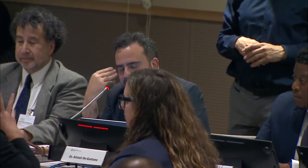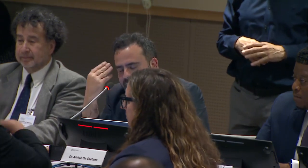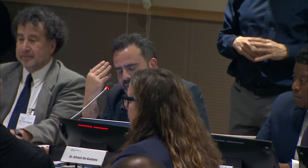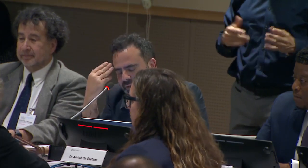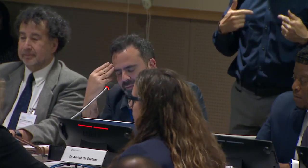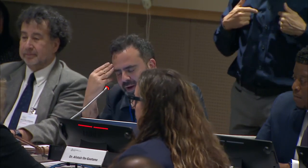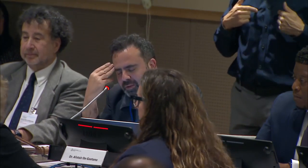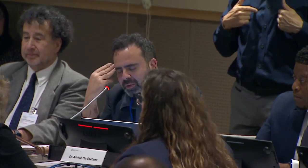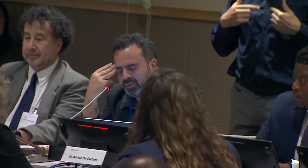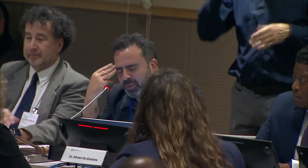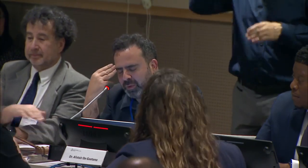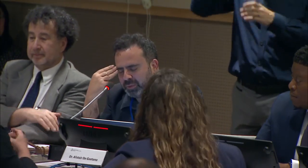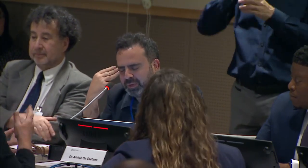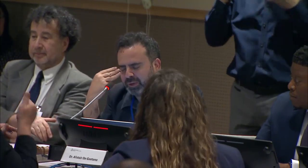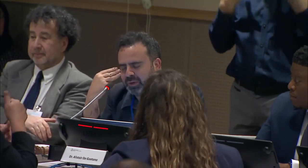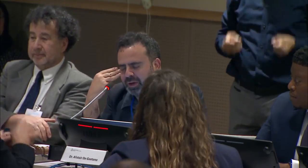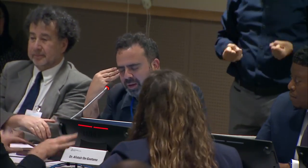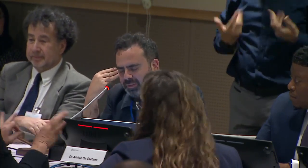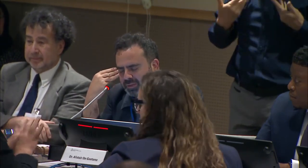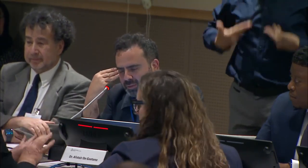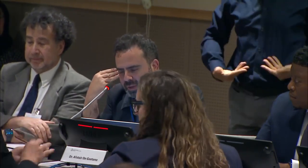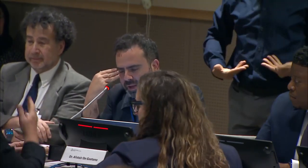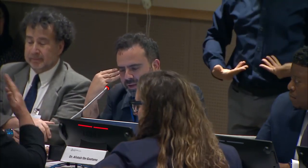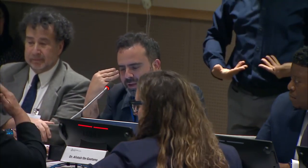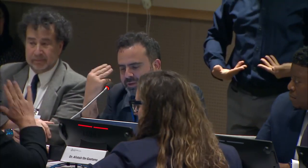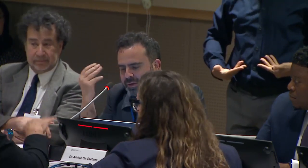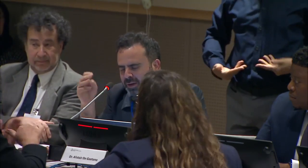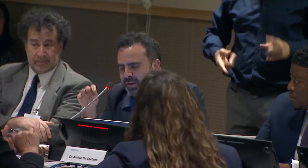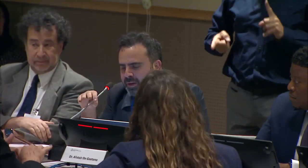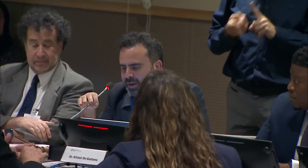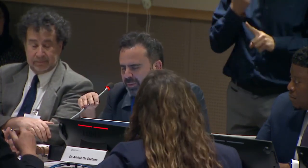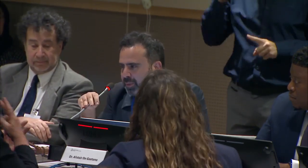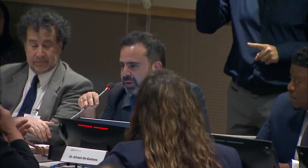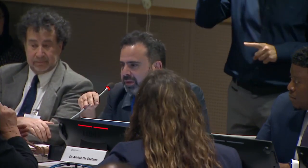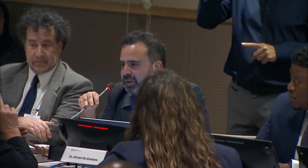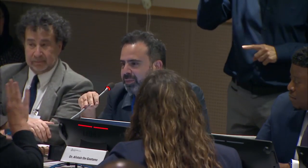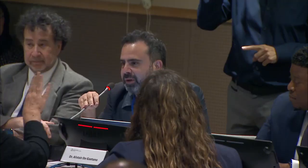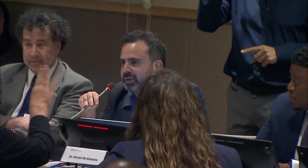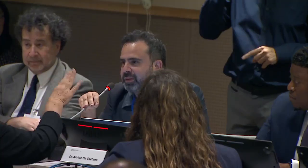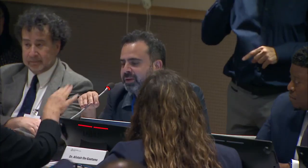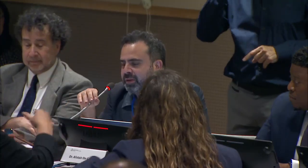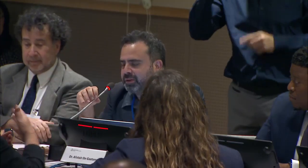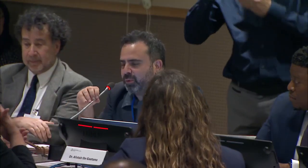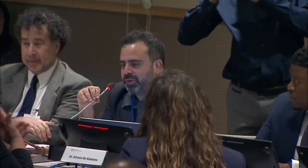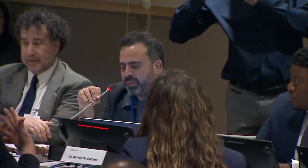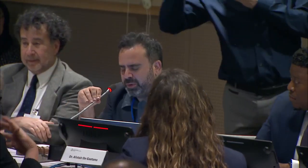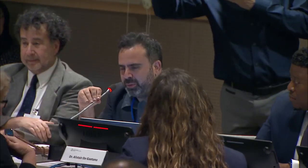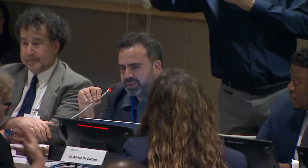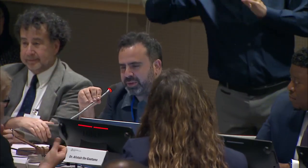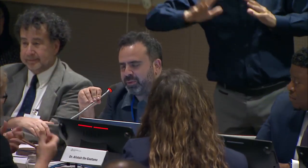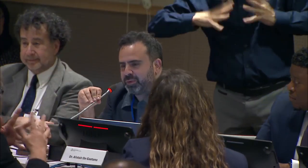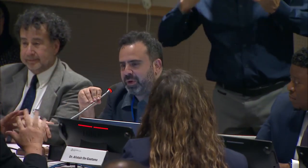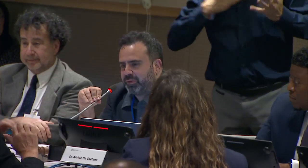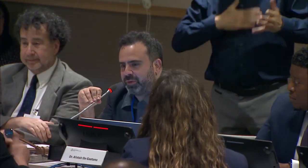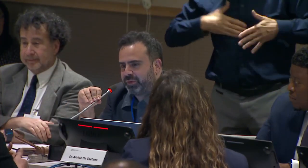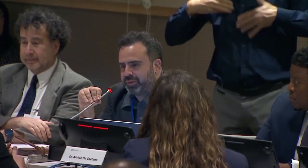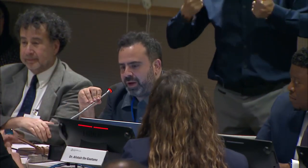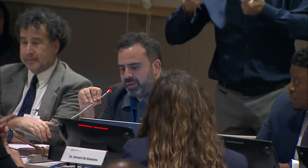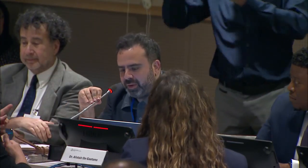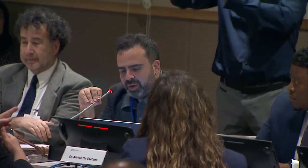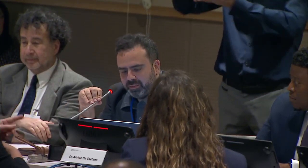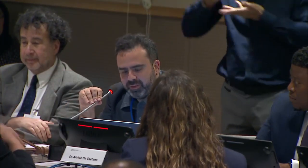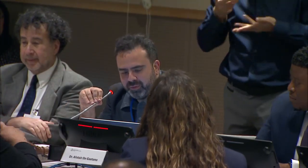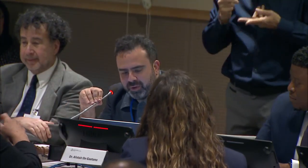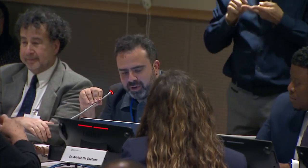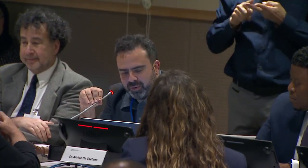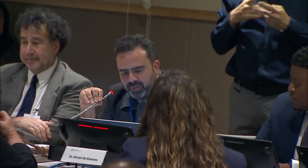these things in mind going forward when it actually comes to healthcare and proper clinical practice. So what I will do, since I'm also mindful of the